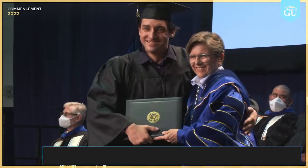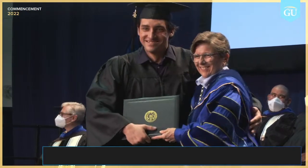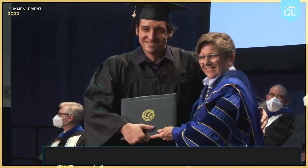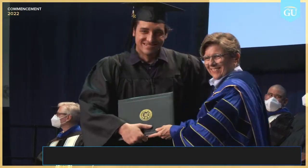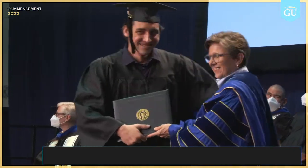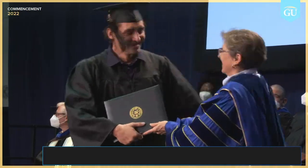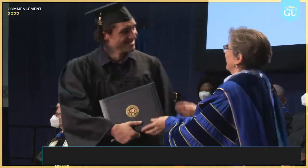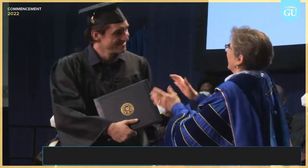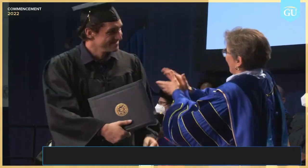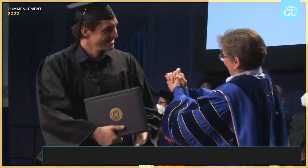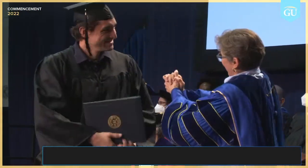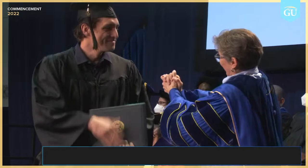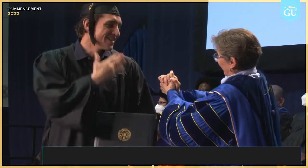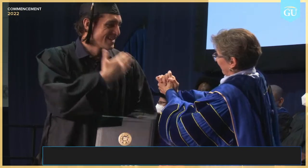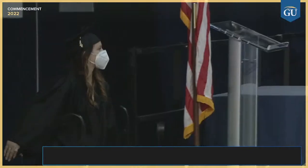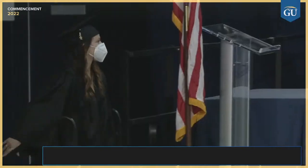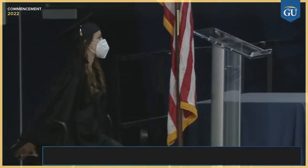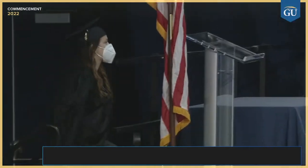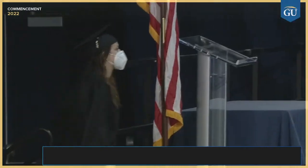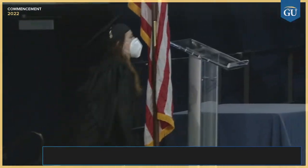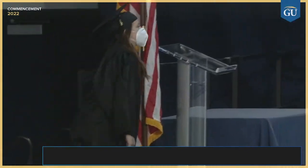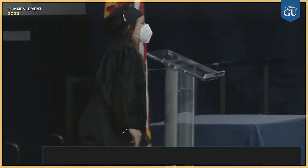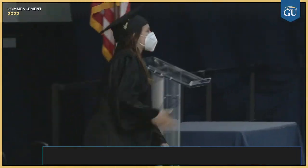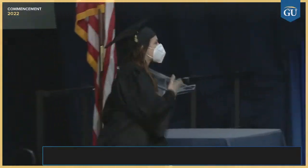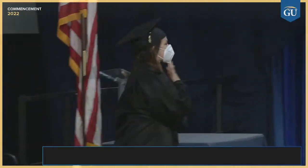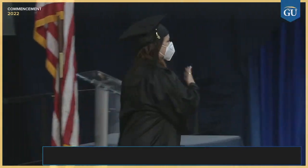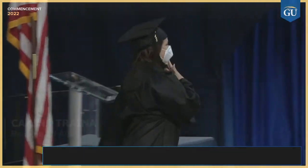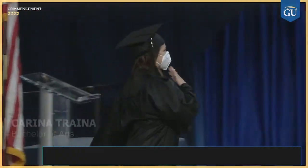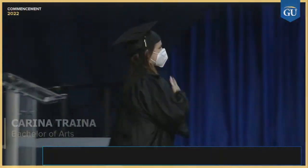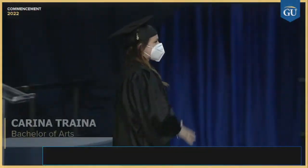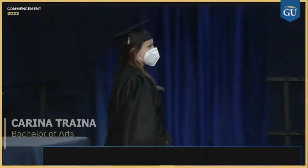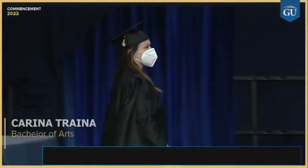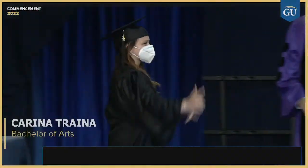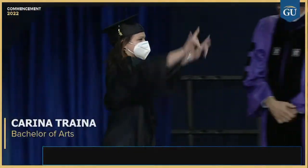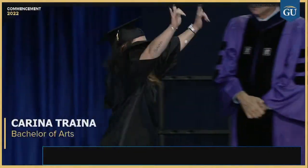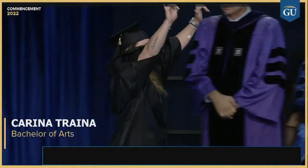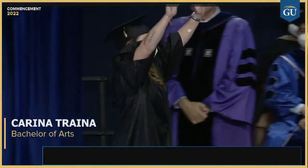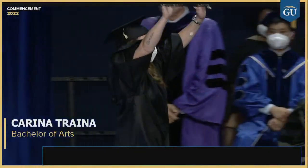Karina Traina, Bachelor of Arts.